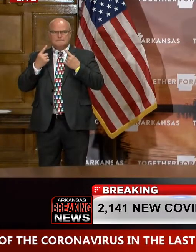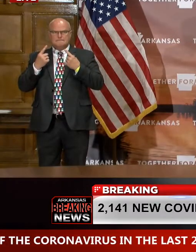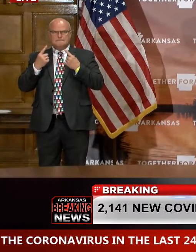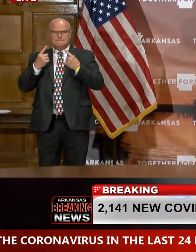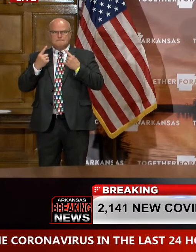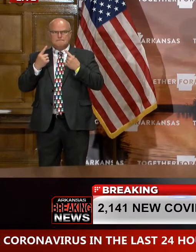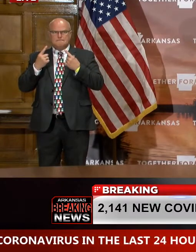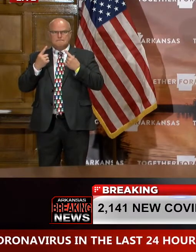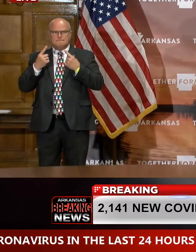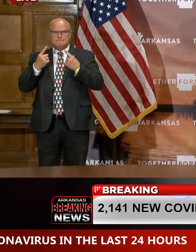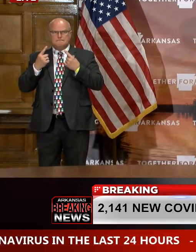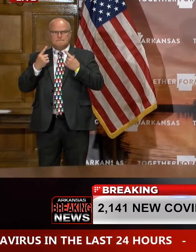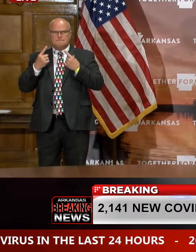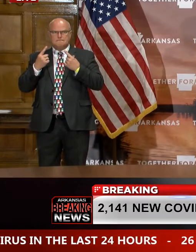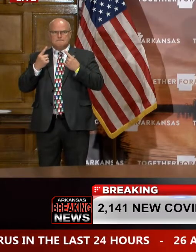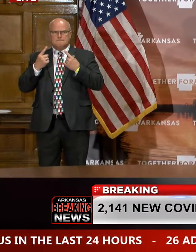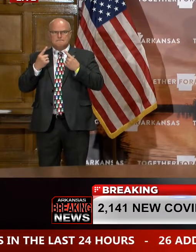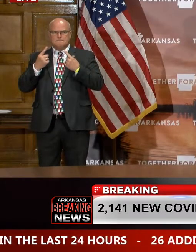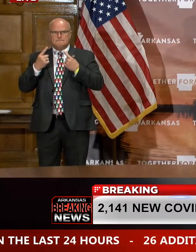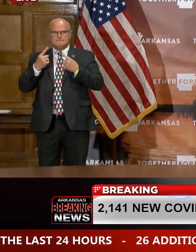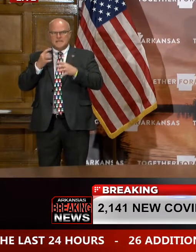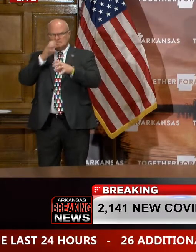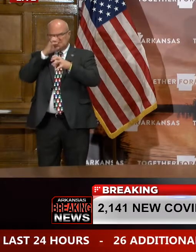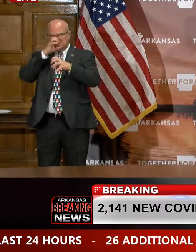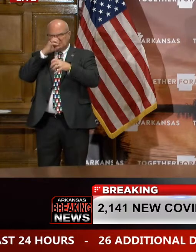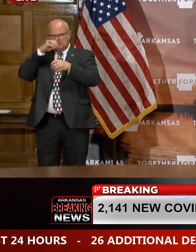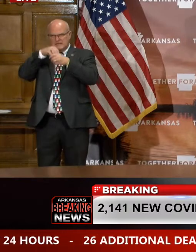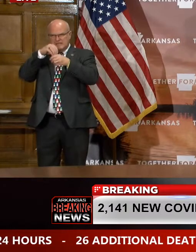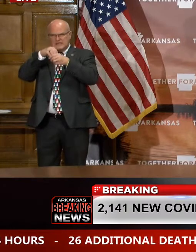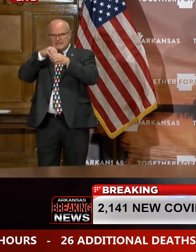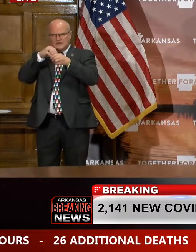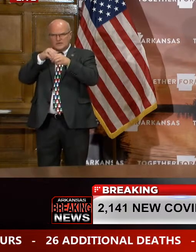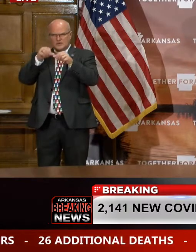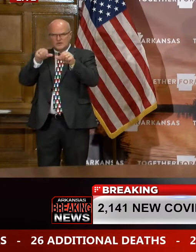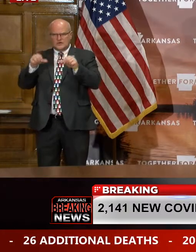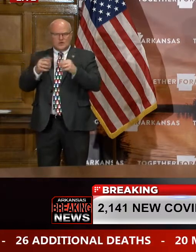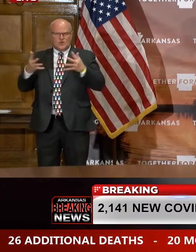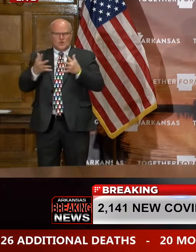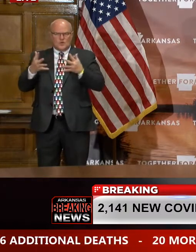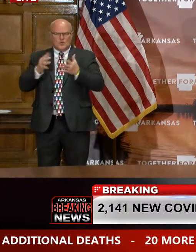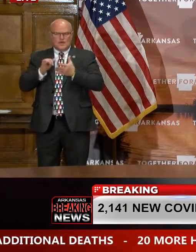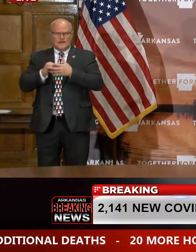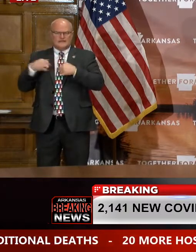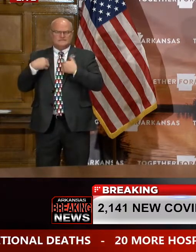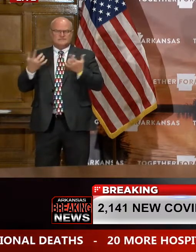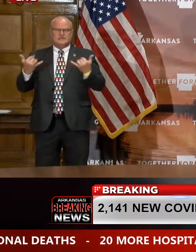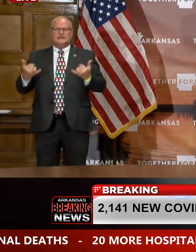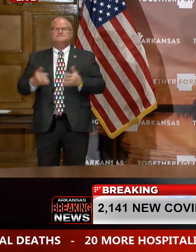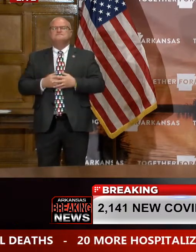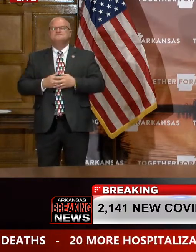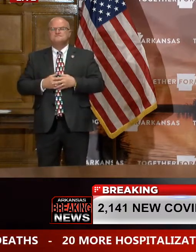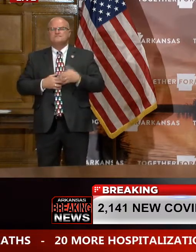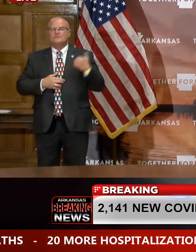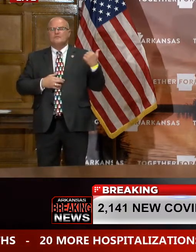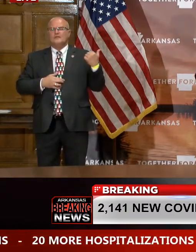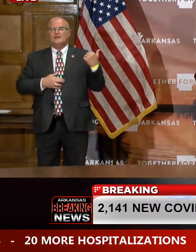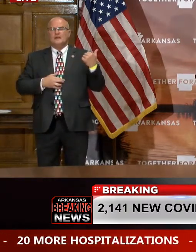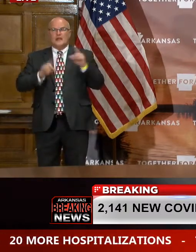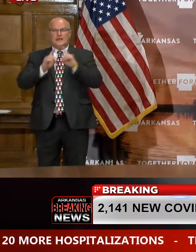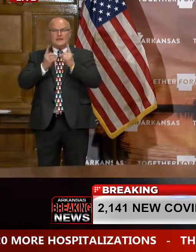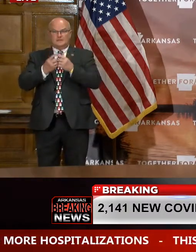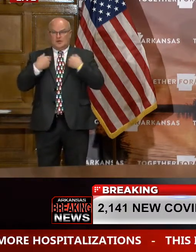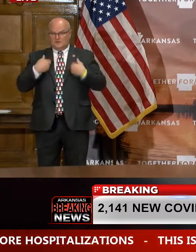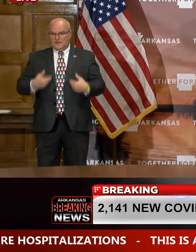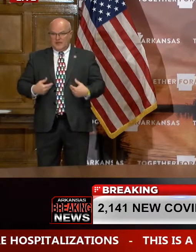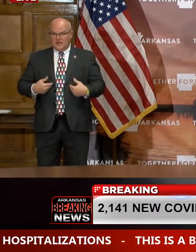stricter limit on indoor venues. What's the status on that? The Department of